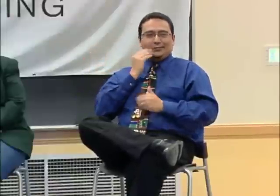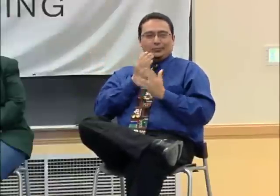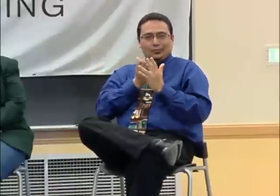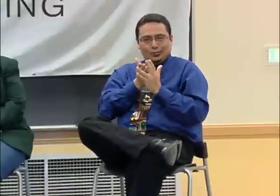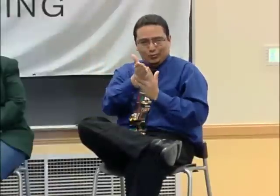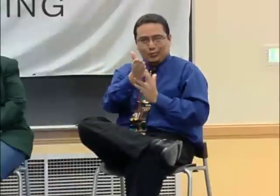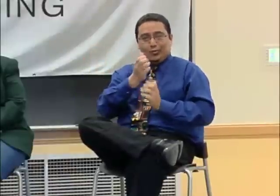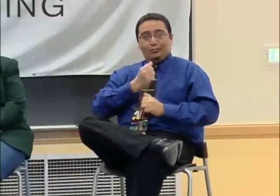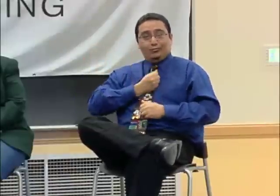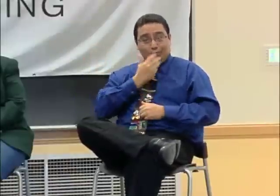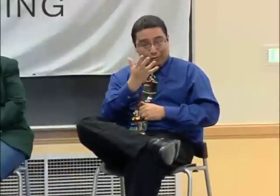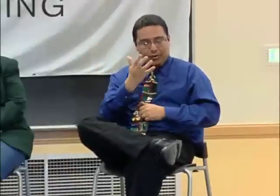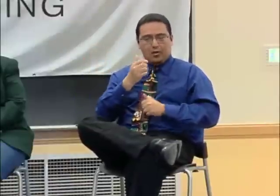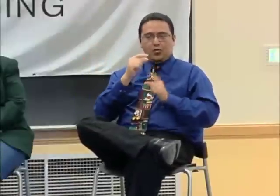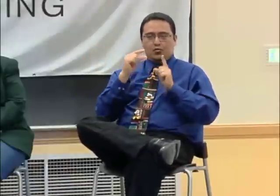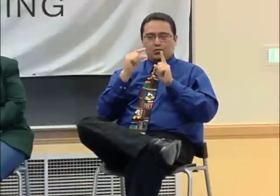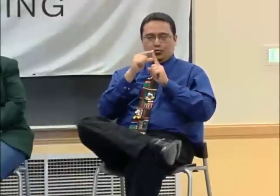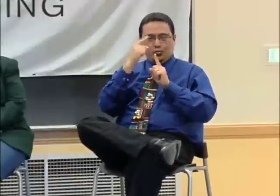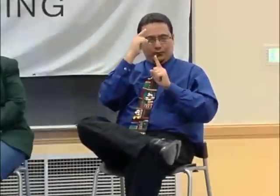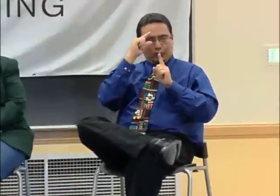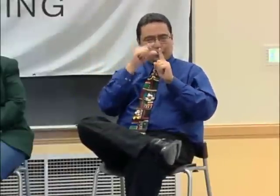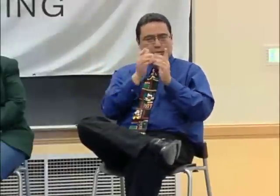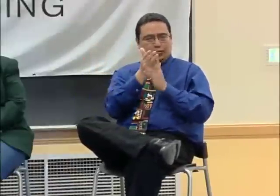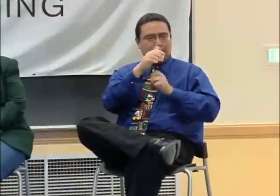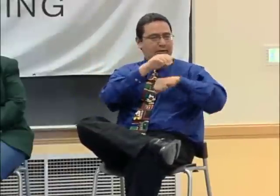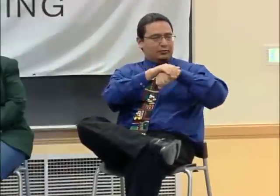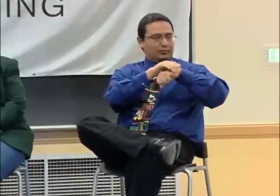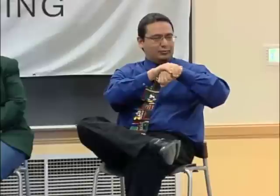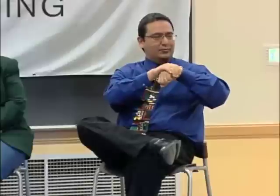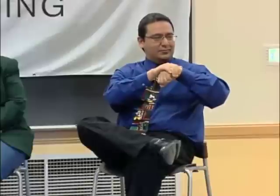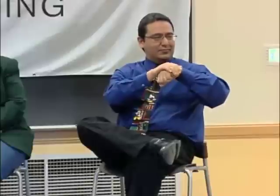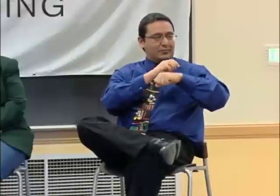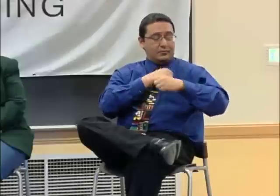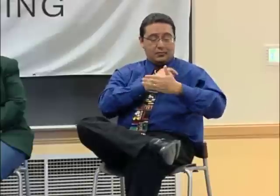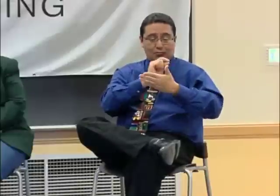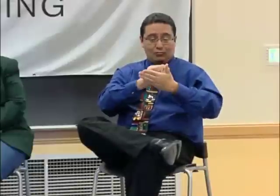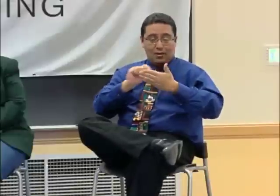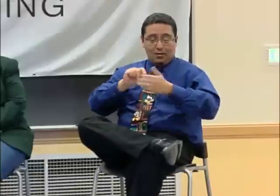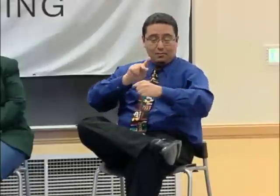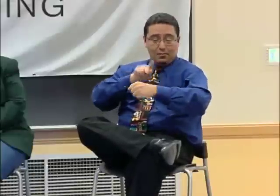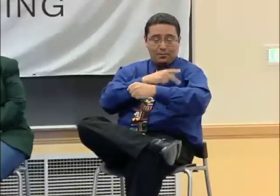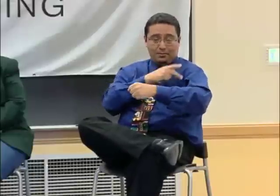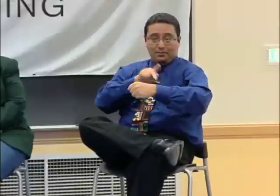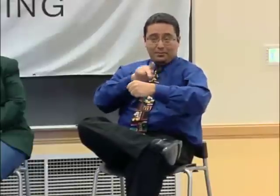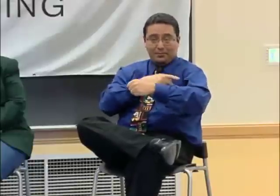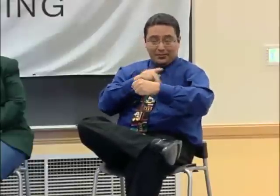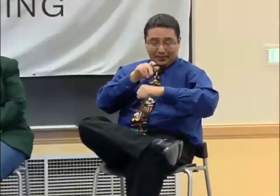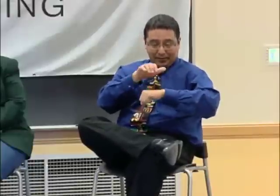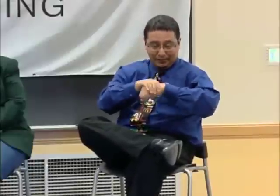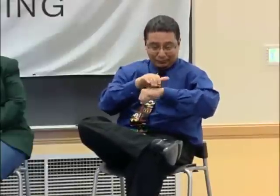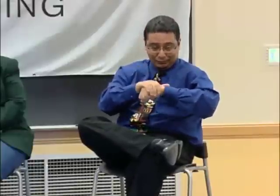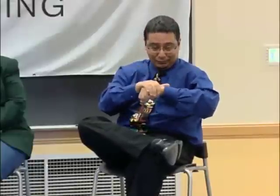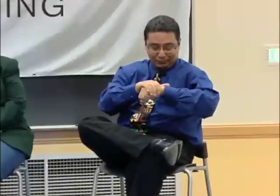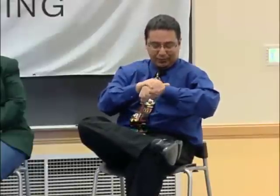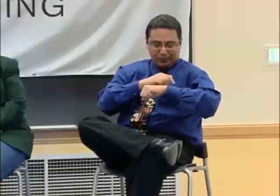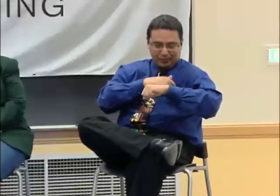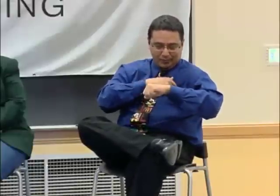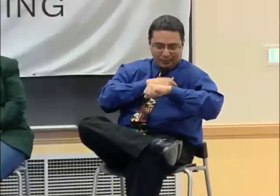So I can share my experience through ASL and through C using ASL and